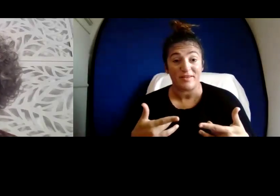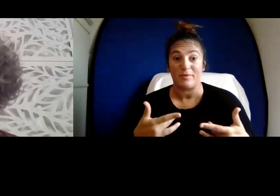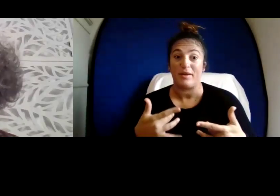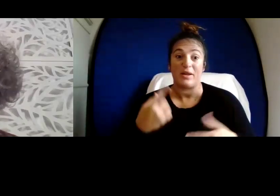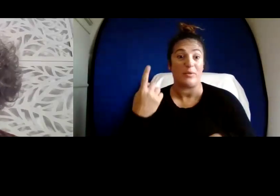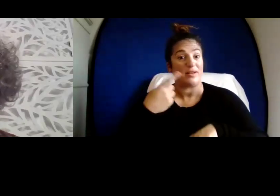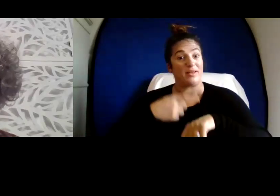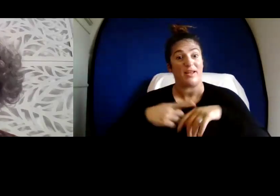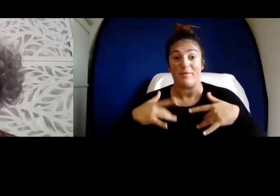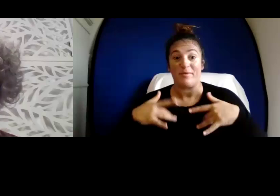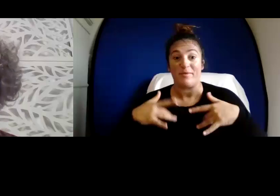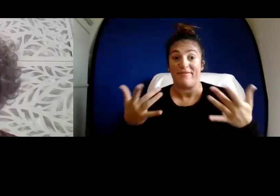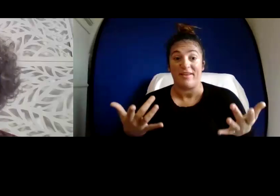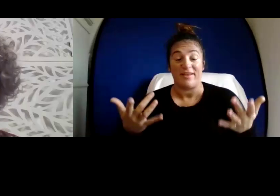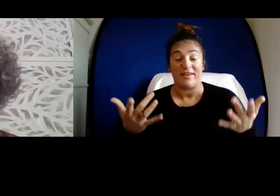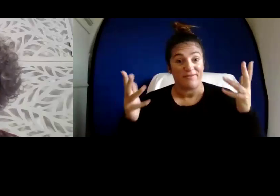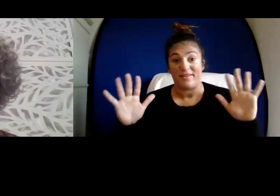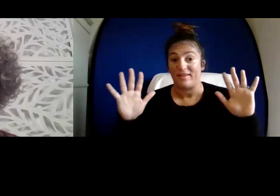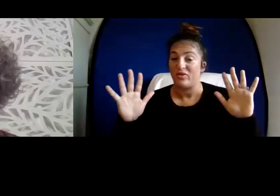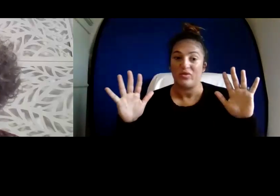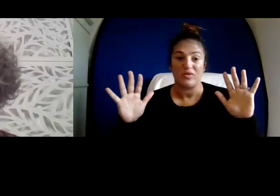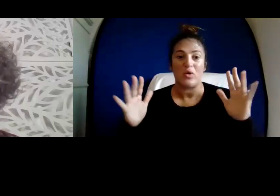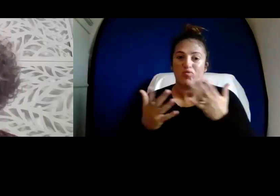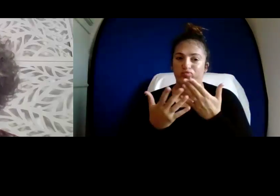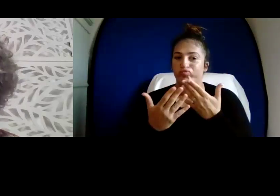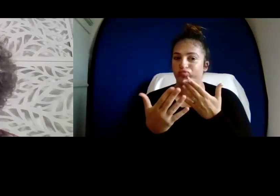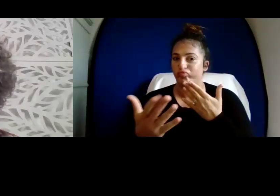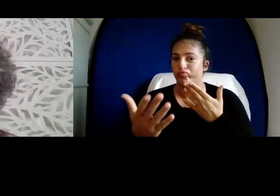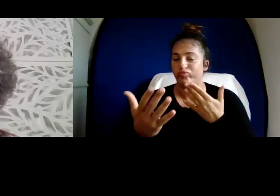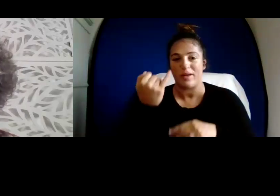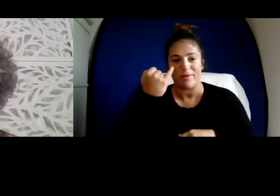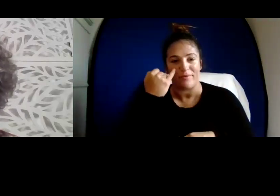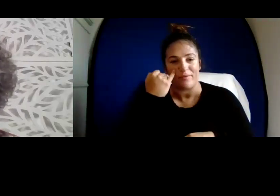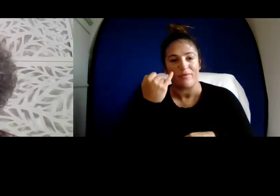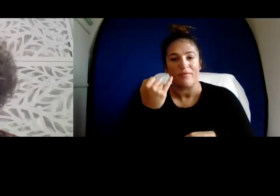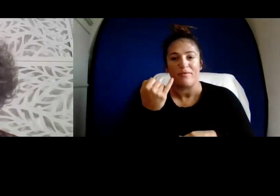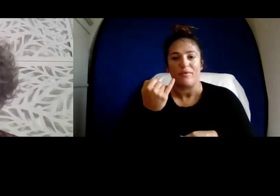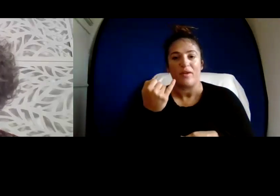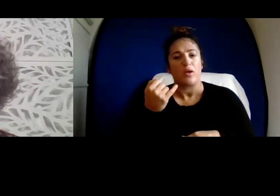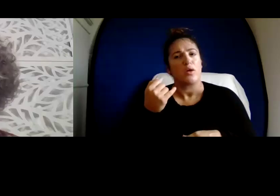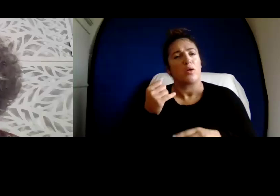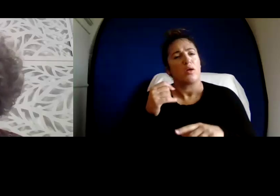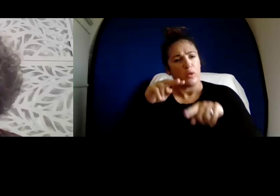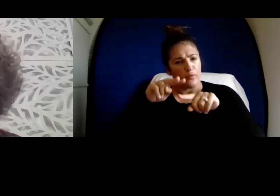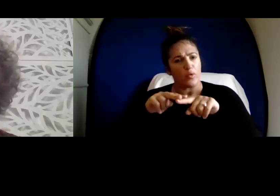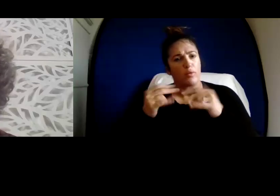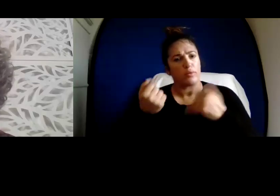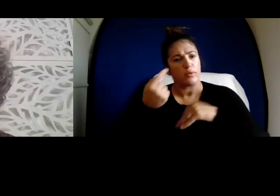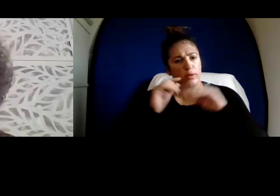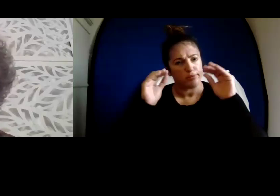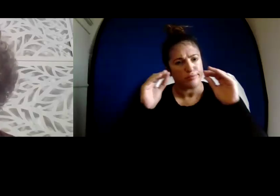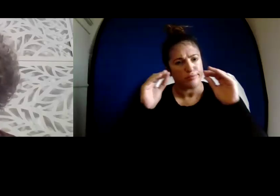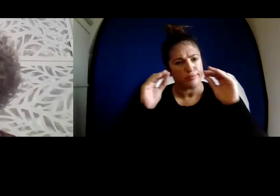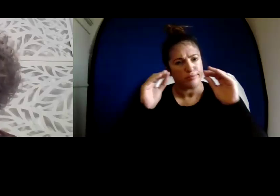done topics at all. If you want to learn more about equity and equality, we'll help